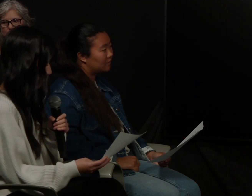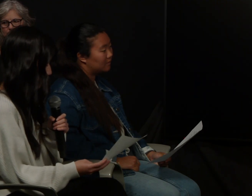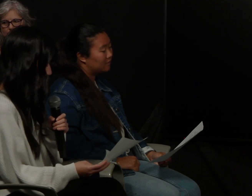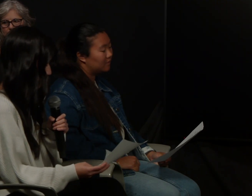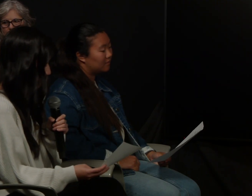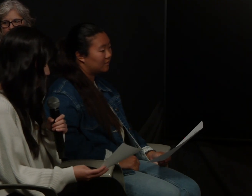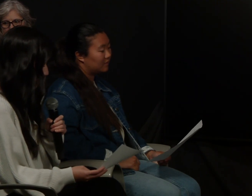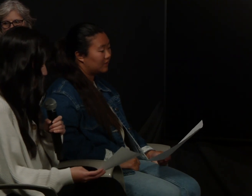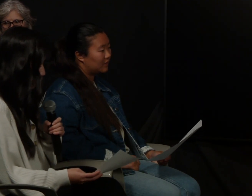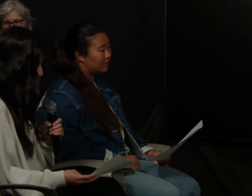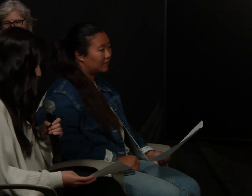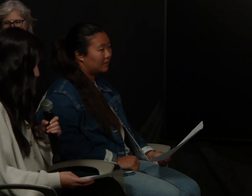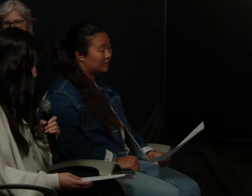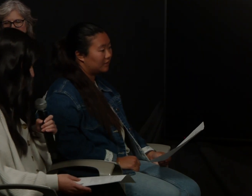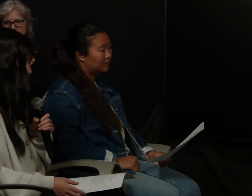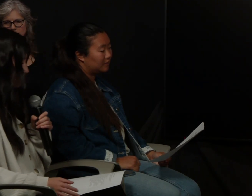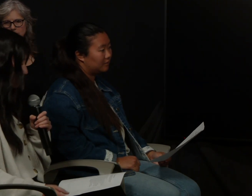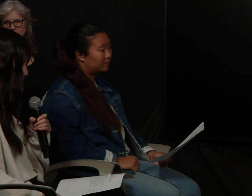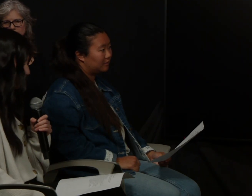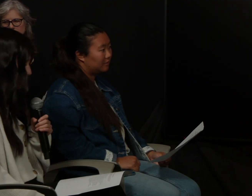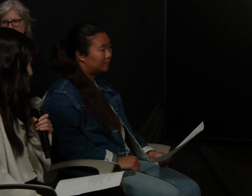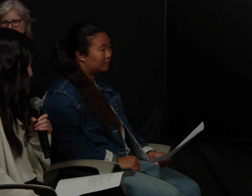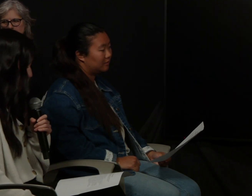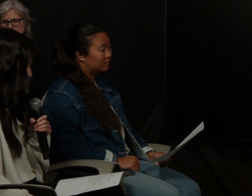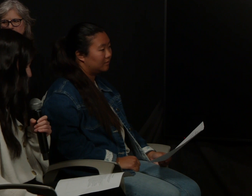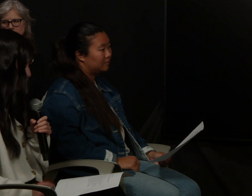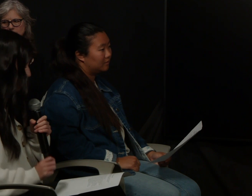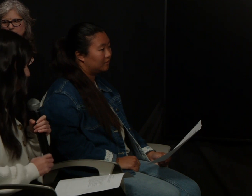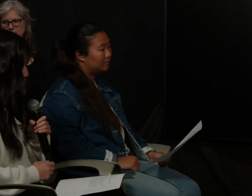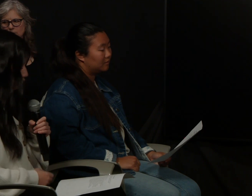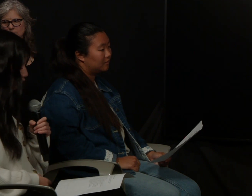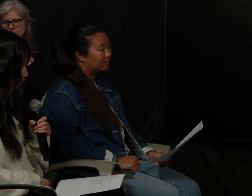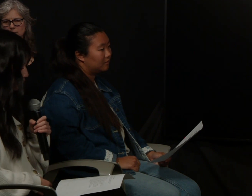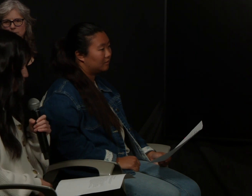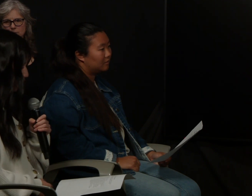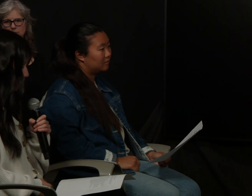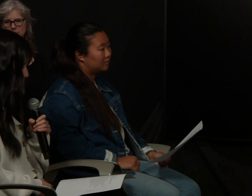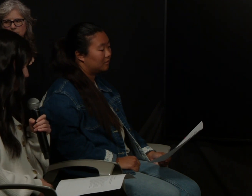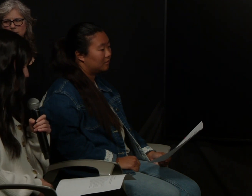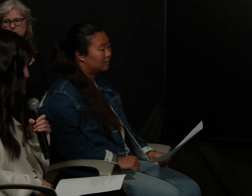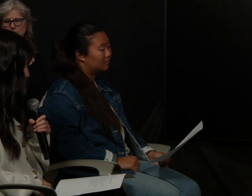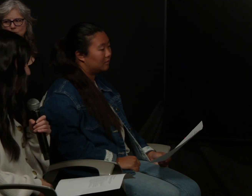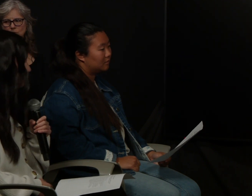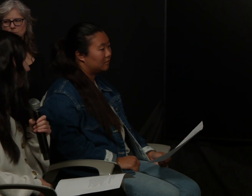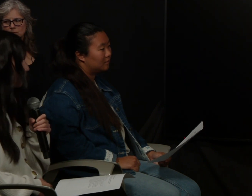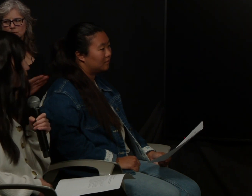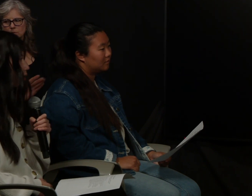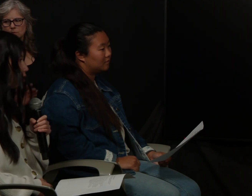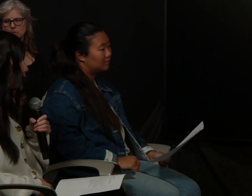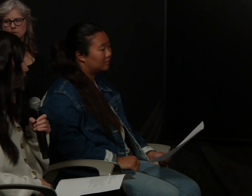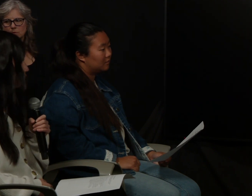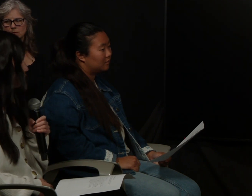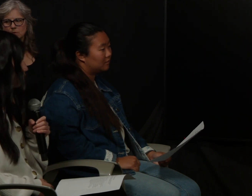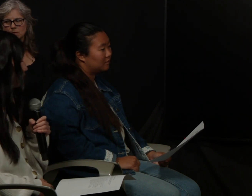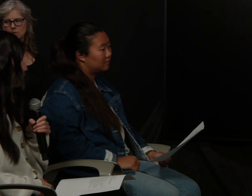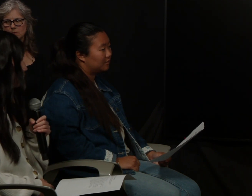does language socialization shape children's identities and sense of belonging?